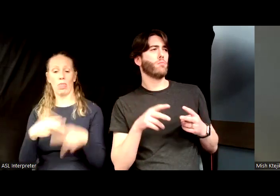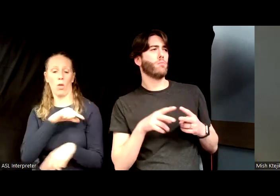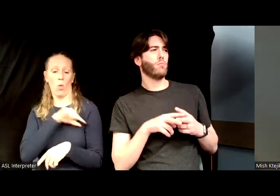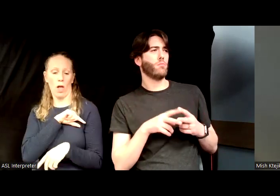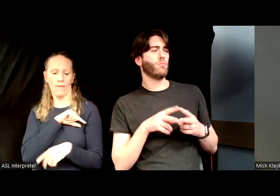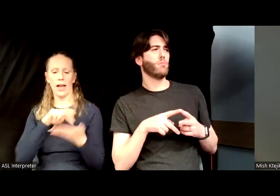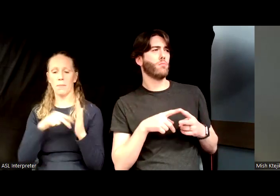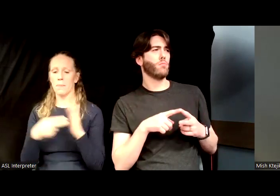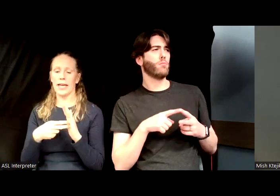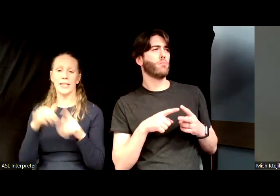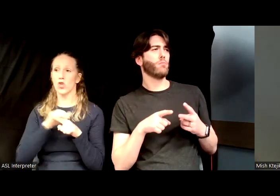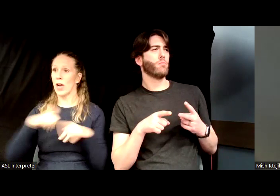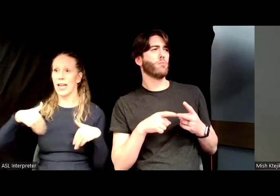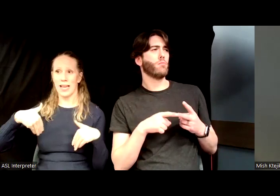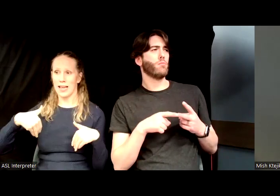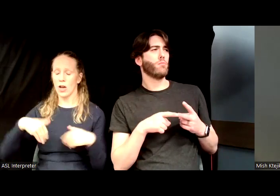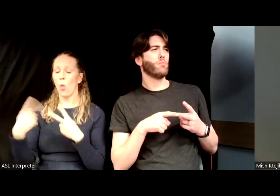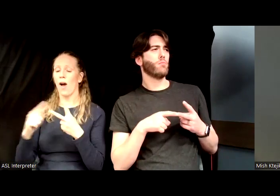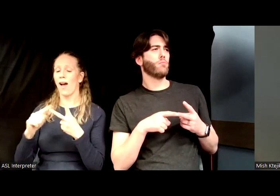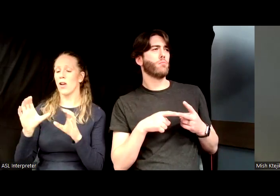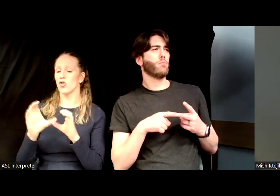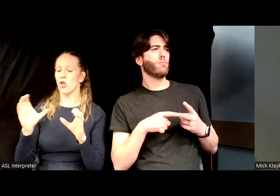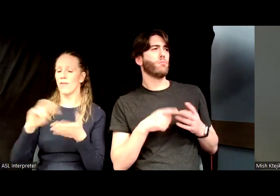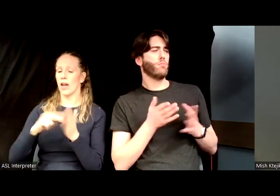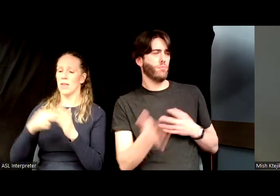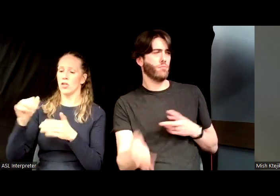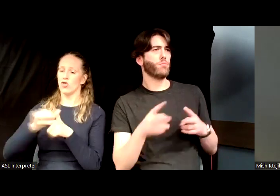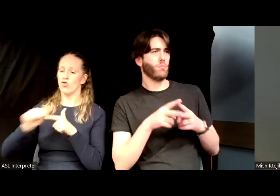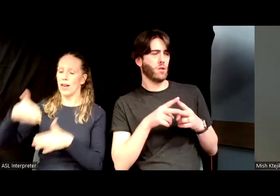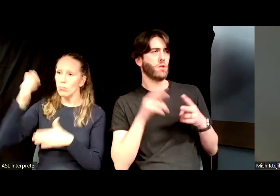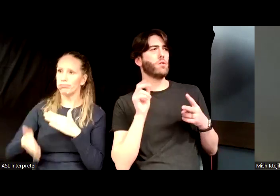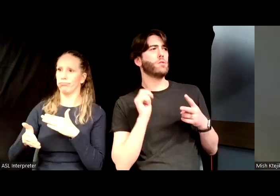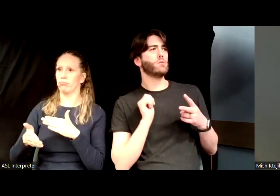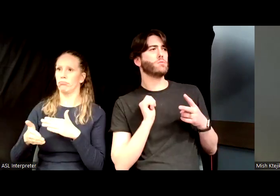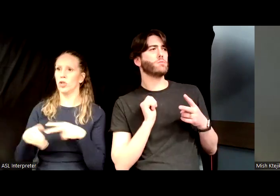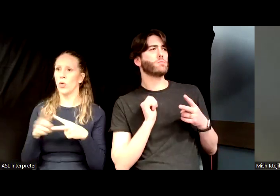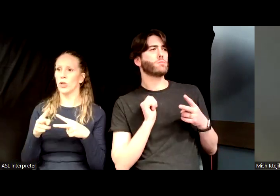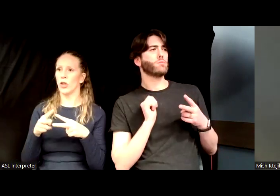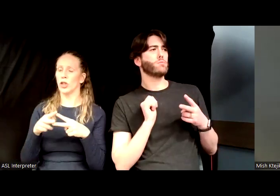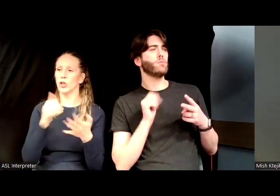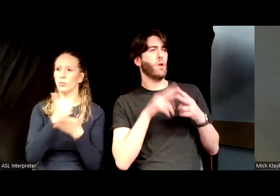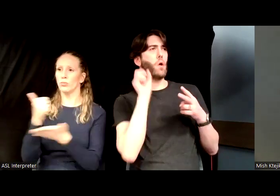haven't taken the training yet. One means certified, which means you finished the training. So they're two.